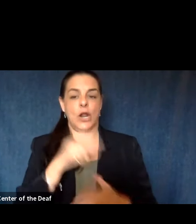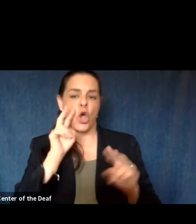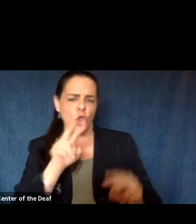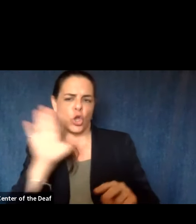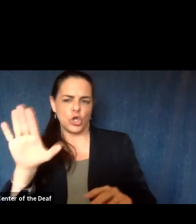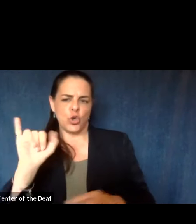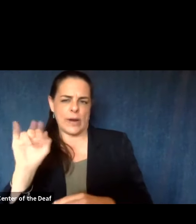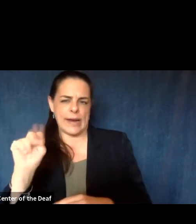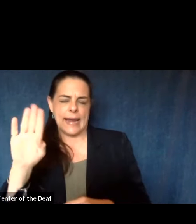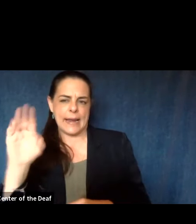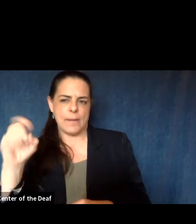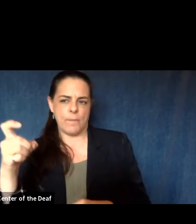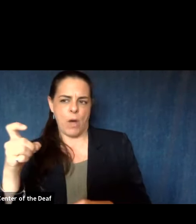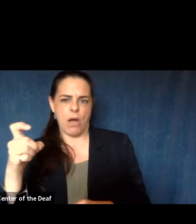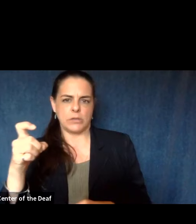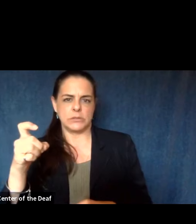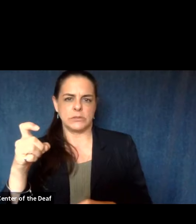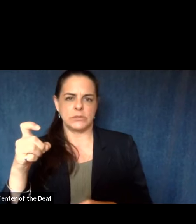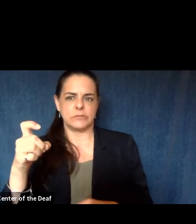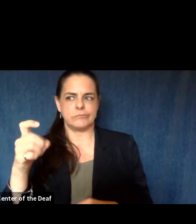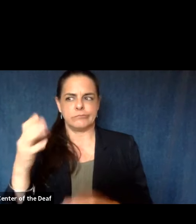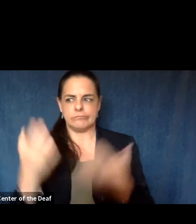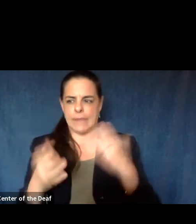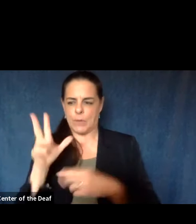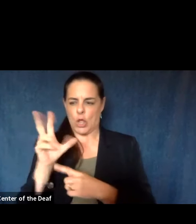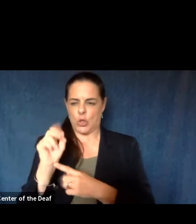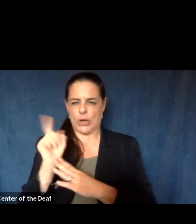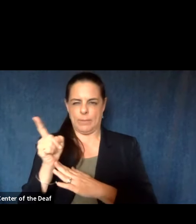inbox in just probably about 30 or